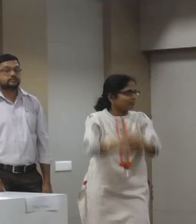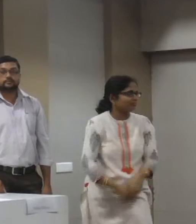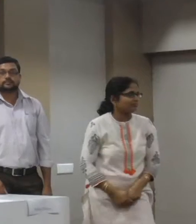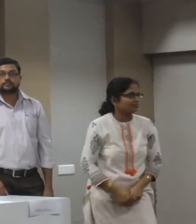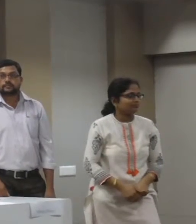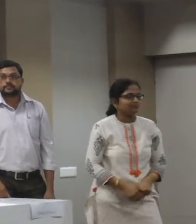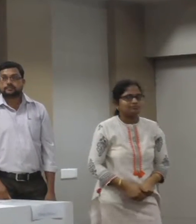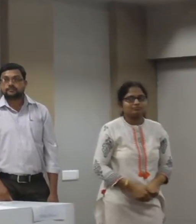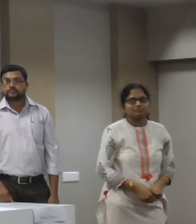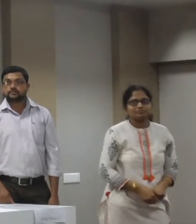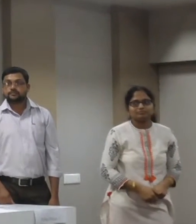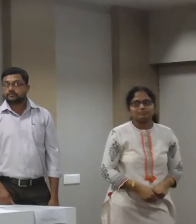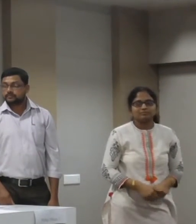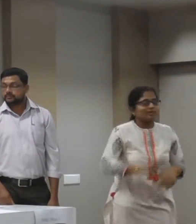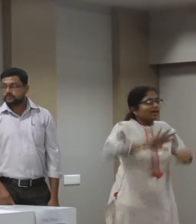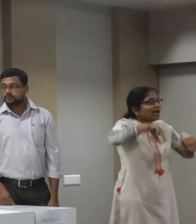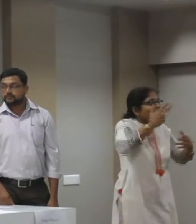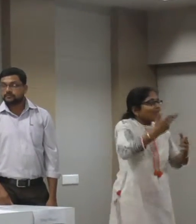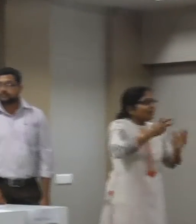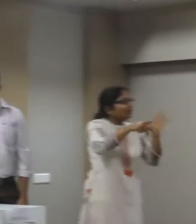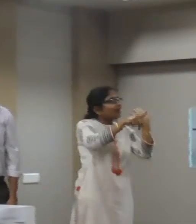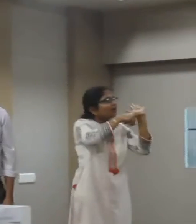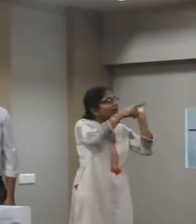your ID documents back.